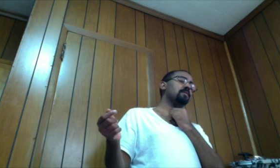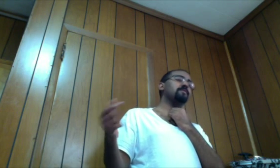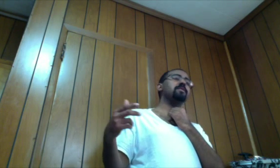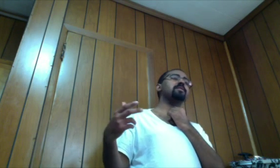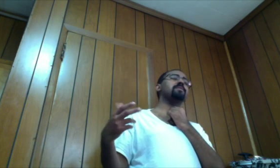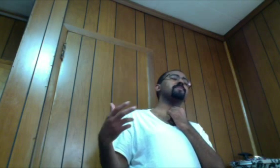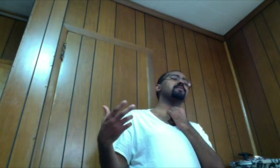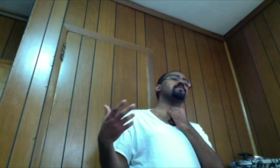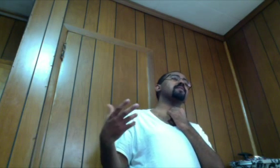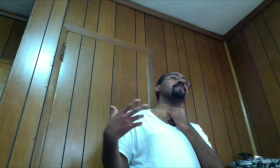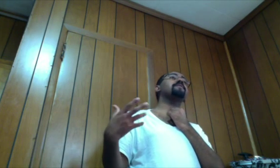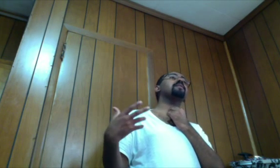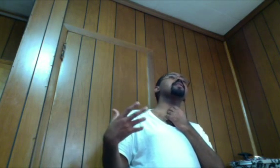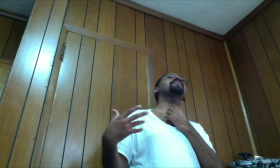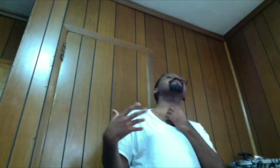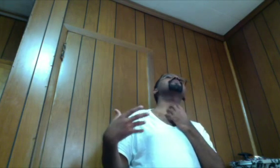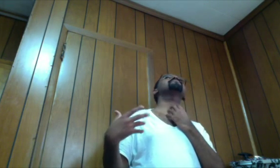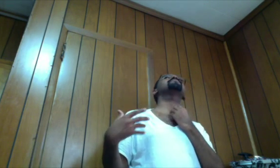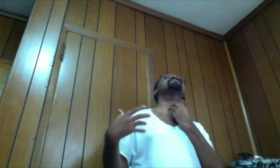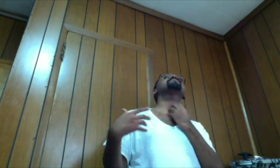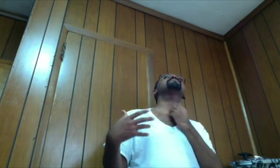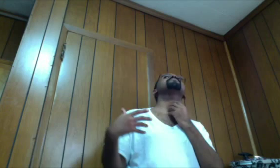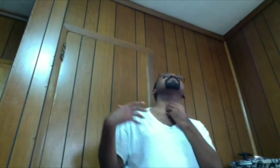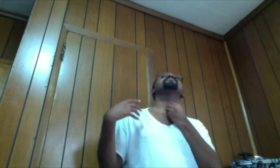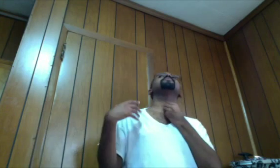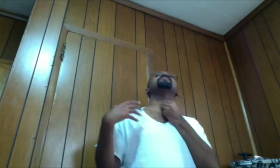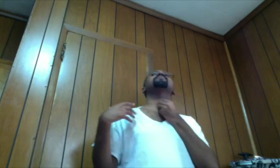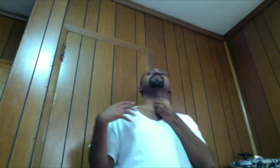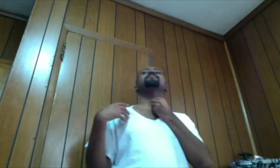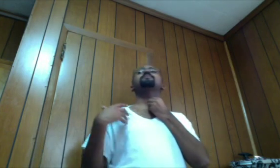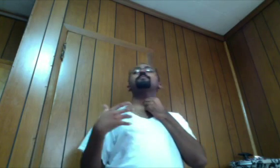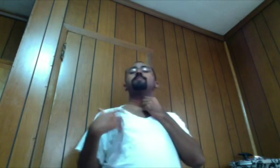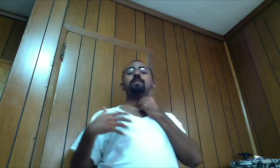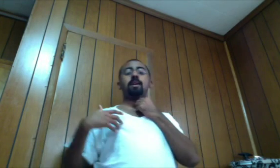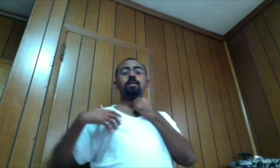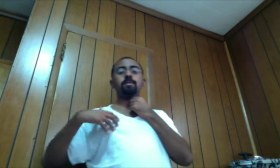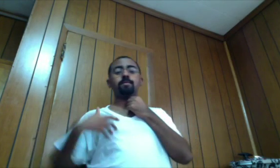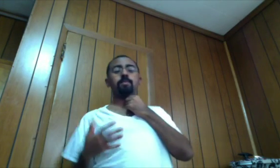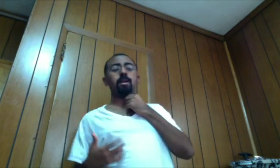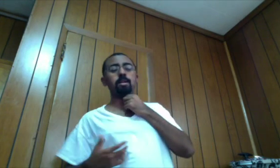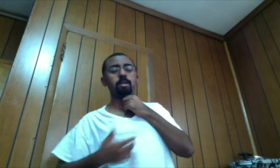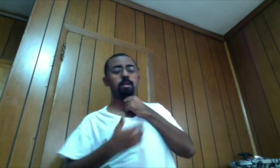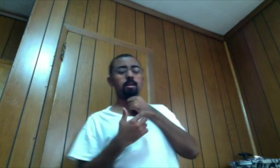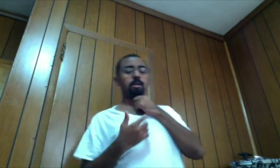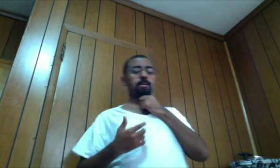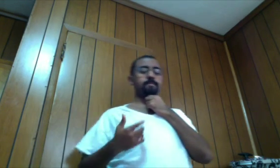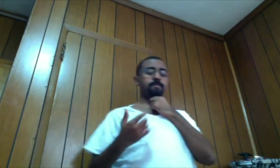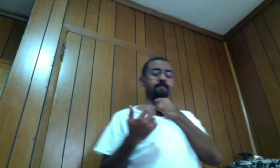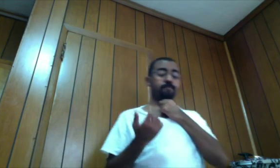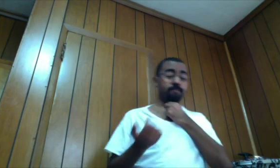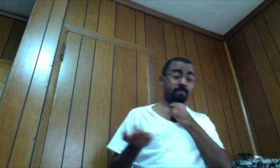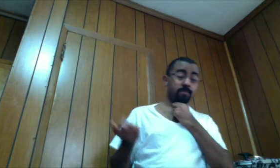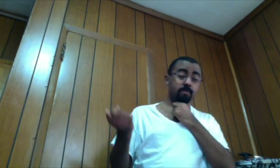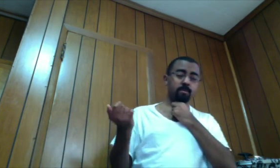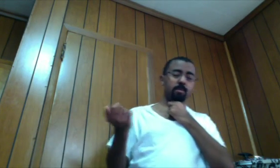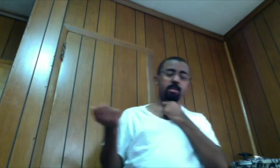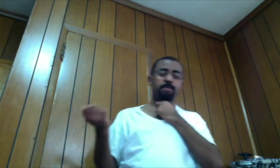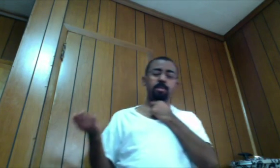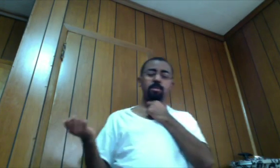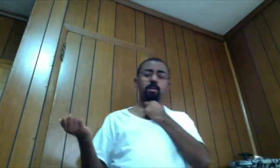really spunky one. I have not seen the season in like a little bit. I need to rewatch. Because it's been so long